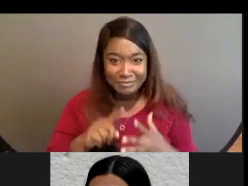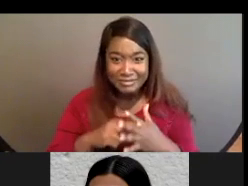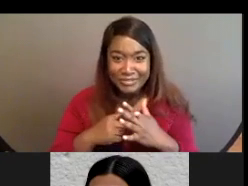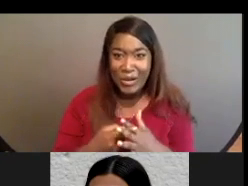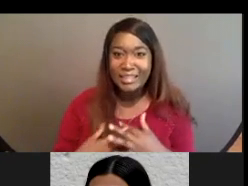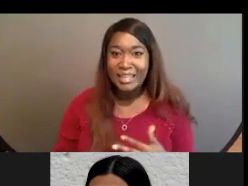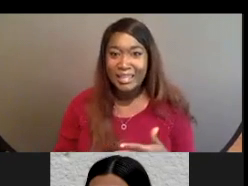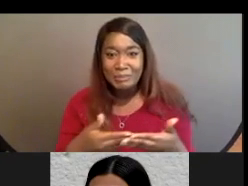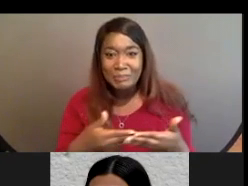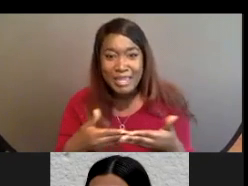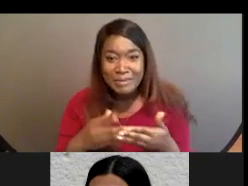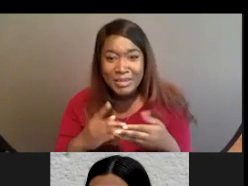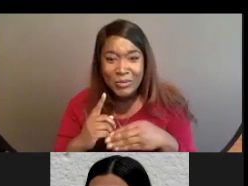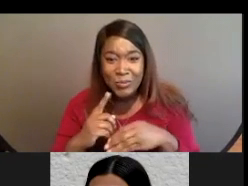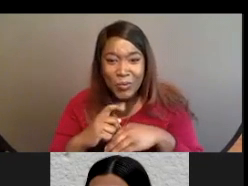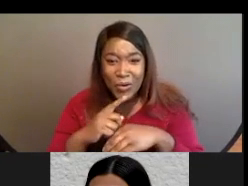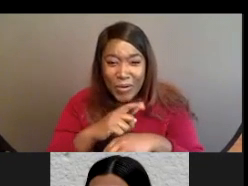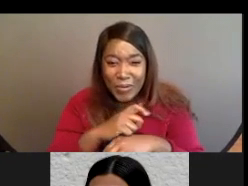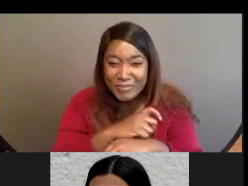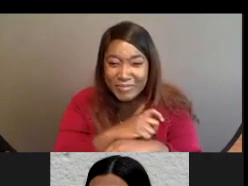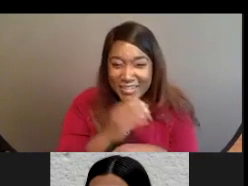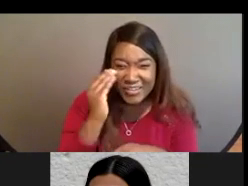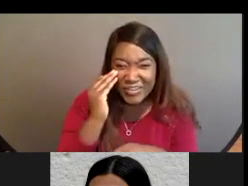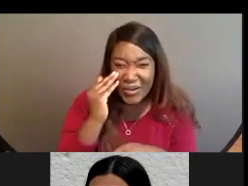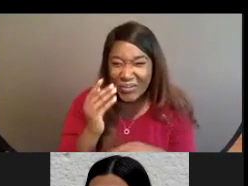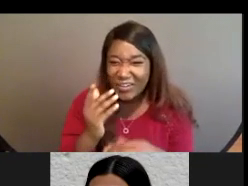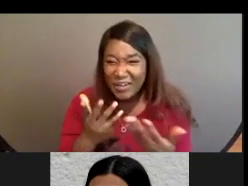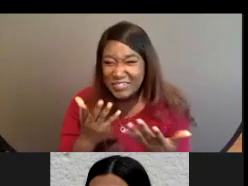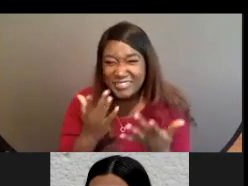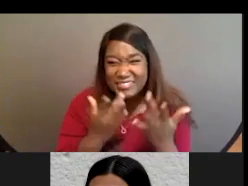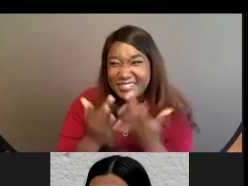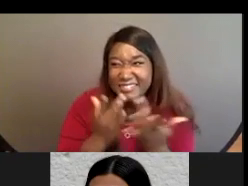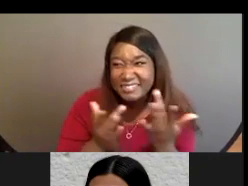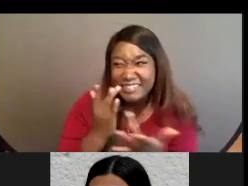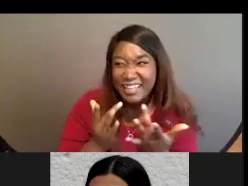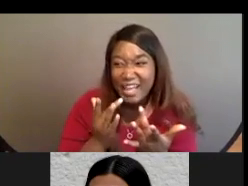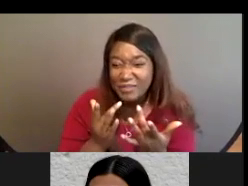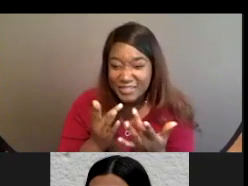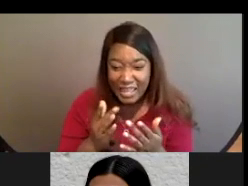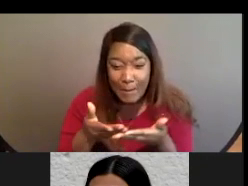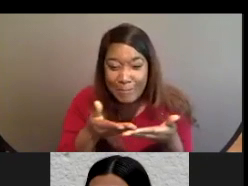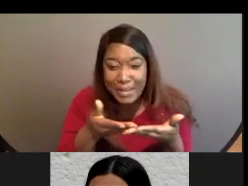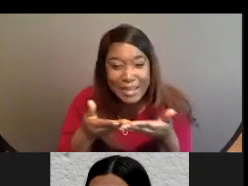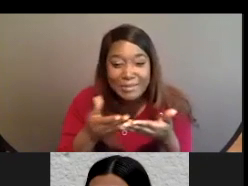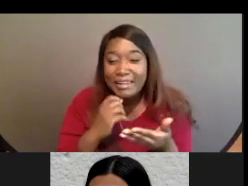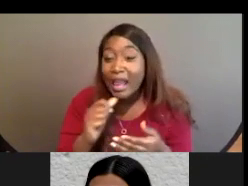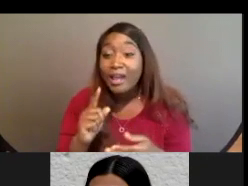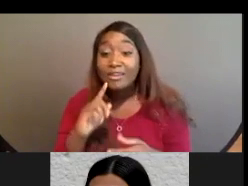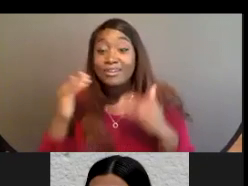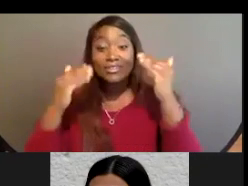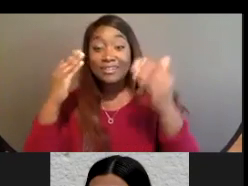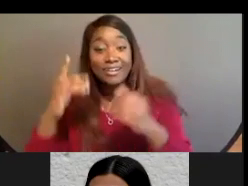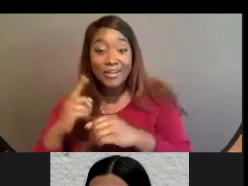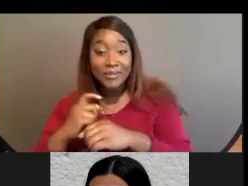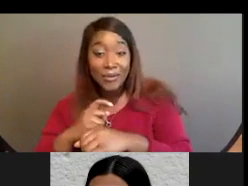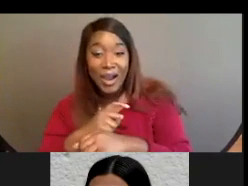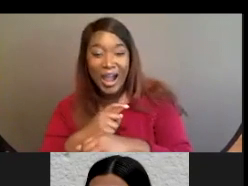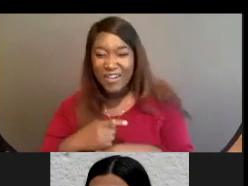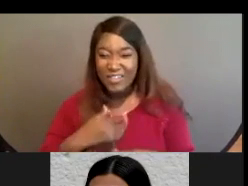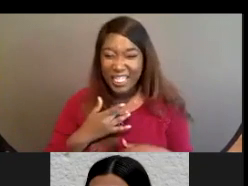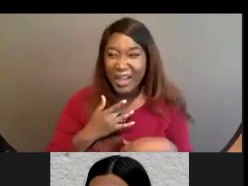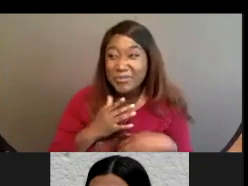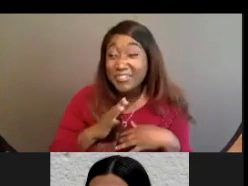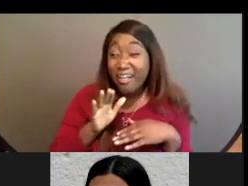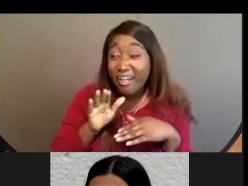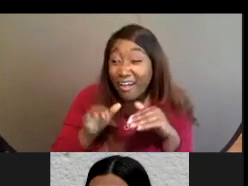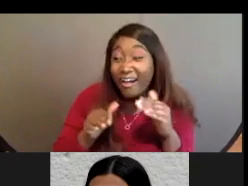worm, right? Like a baby worm, like not even a full-fledged worm crawling on my stomach. I'm coming in as a baby worm. And I'm close enough